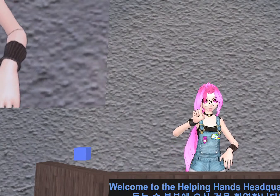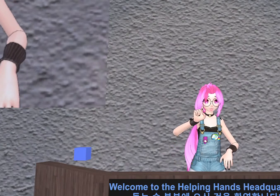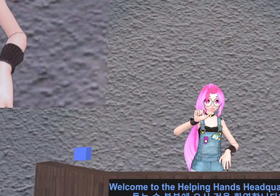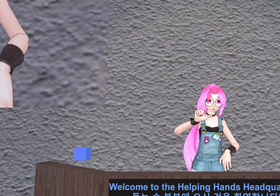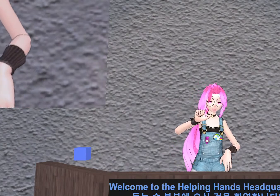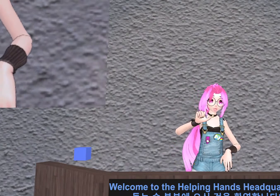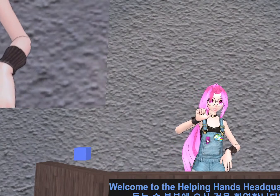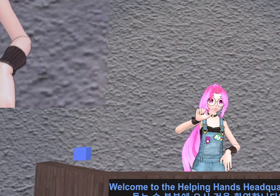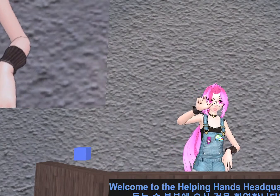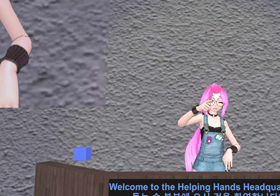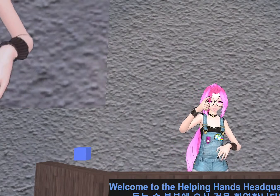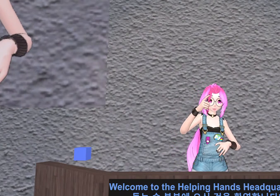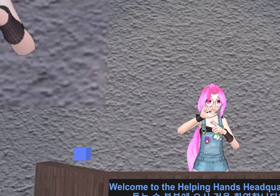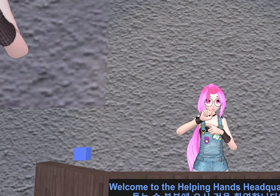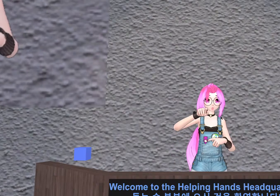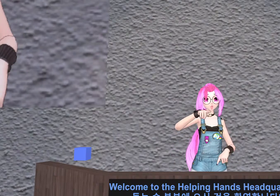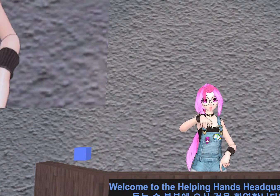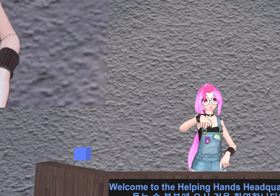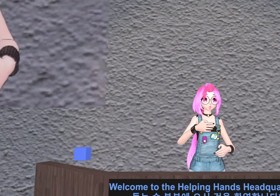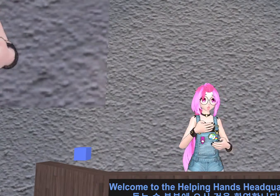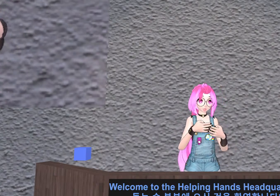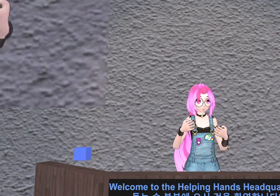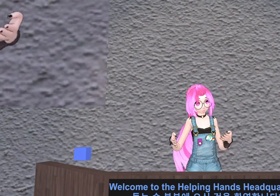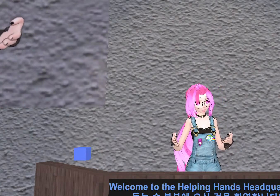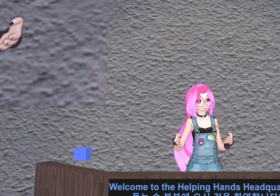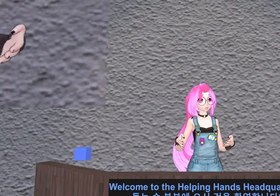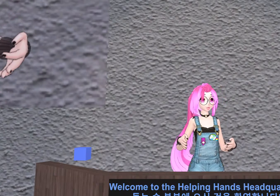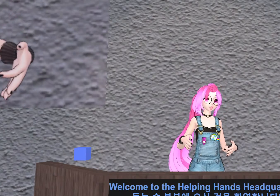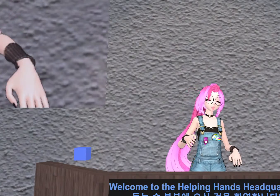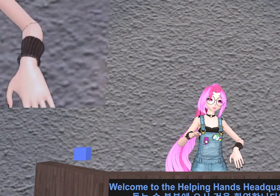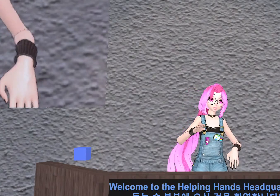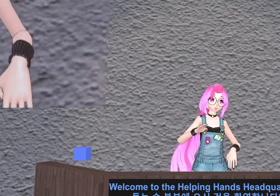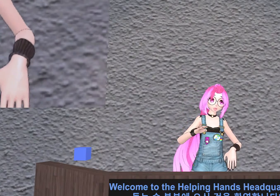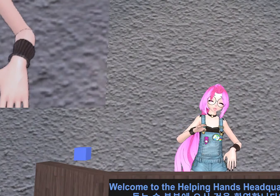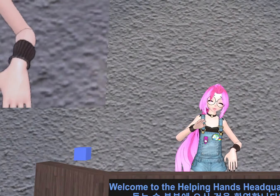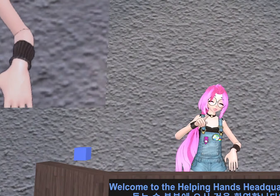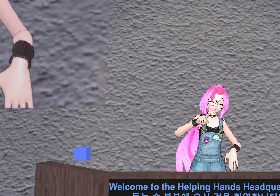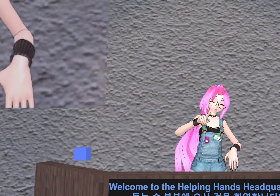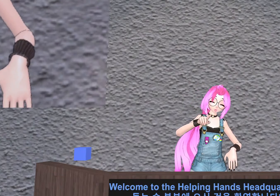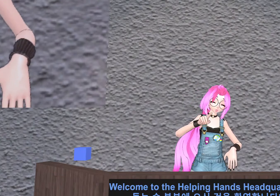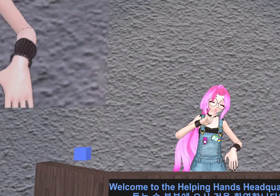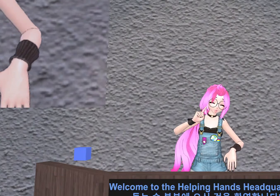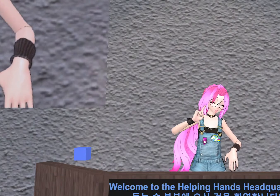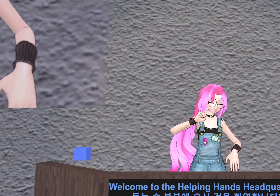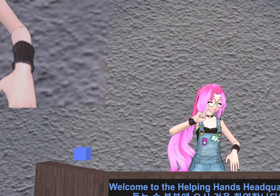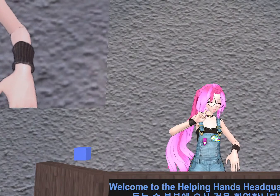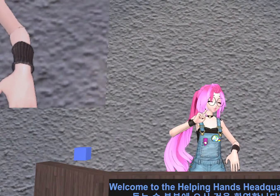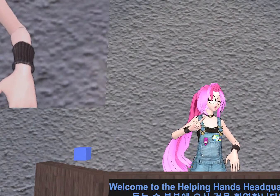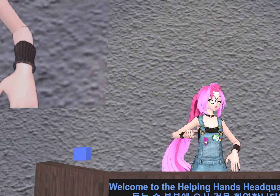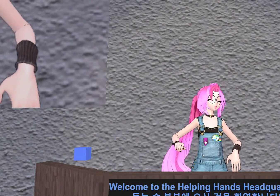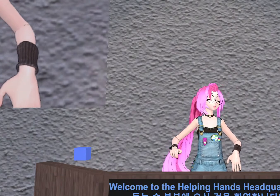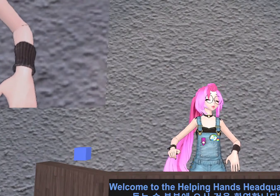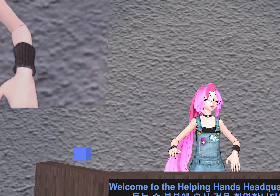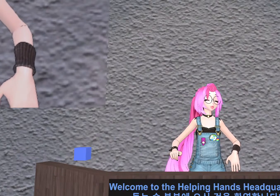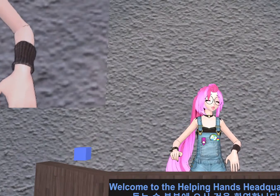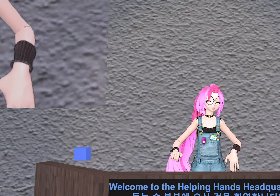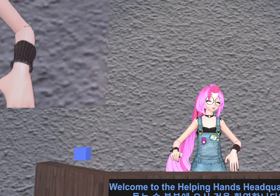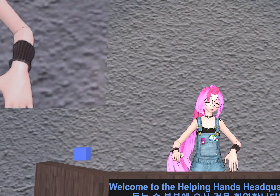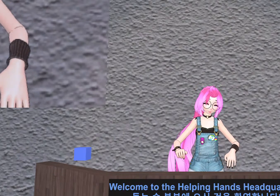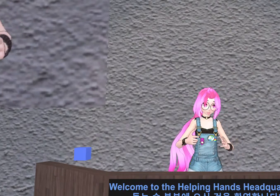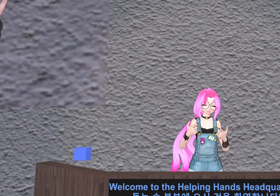know is like if you're asking questions like, are you something? So example, are you deaf?